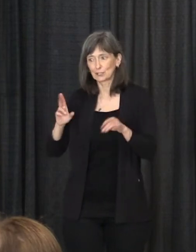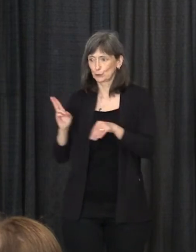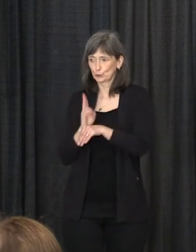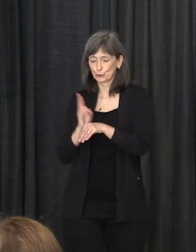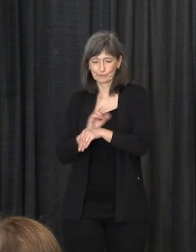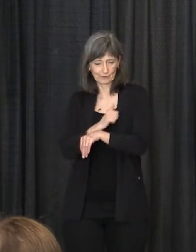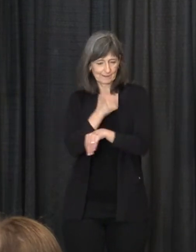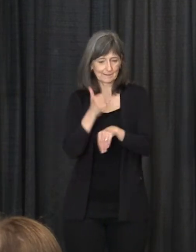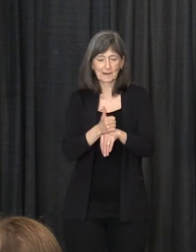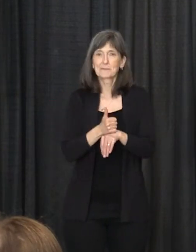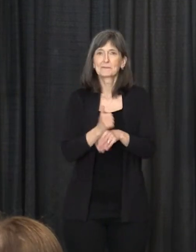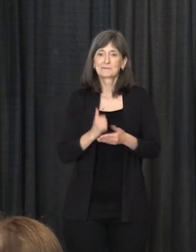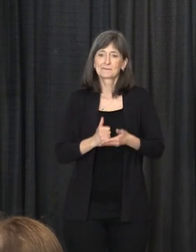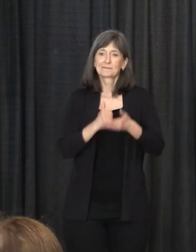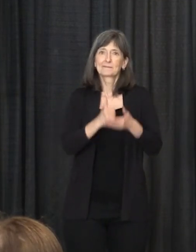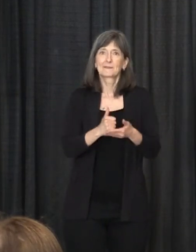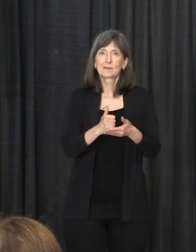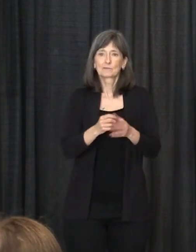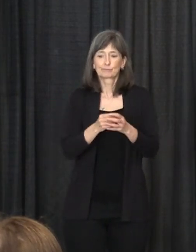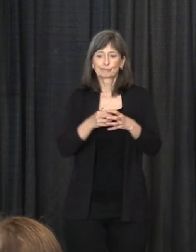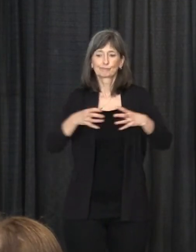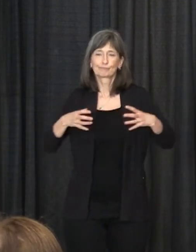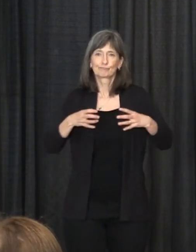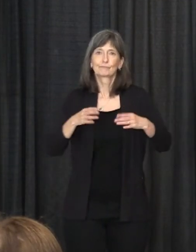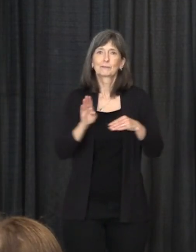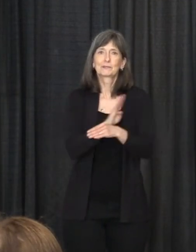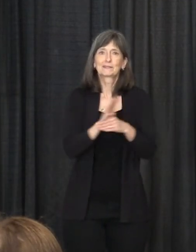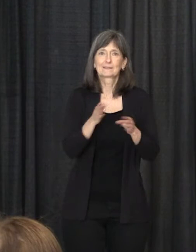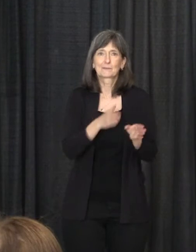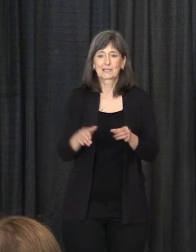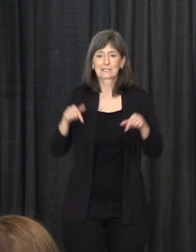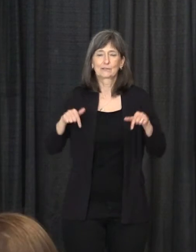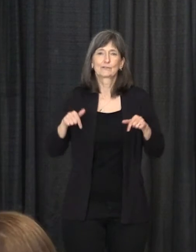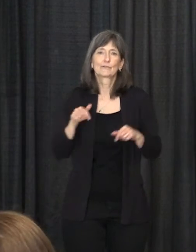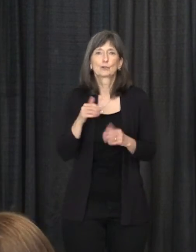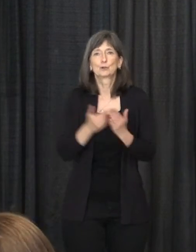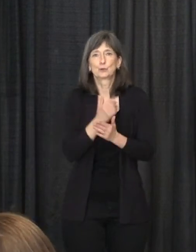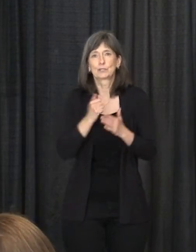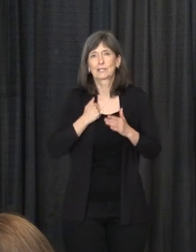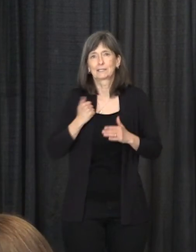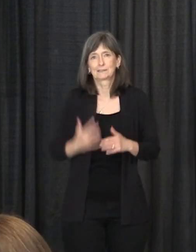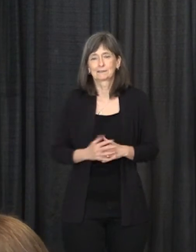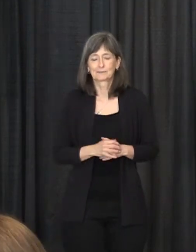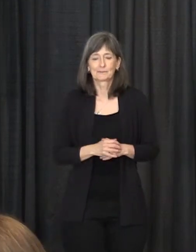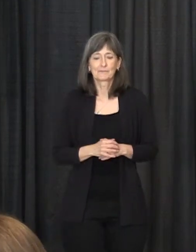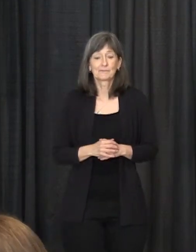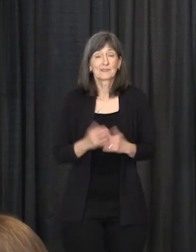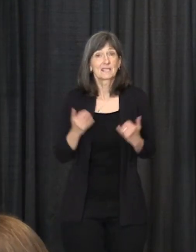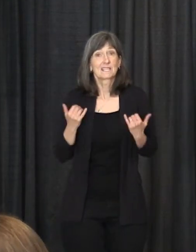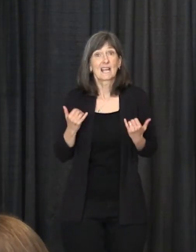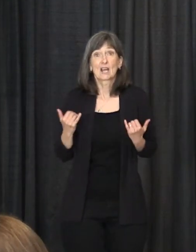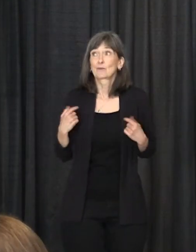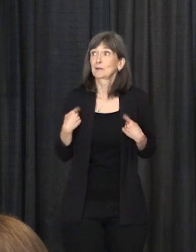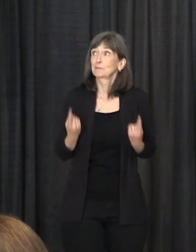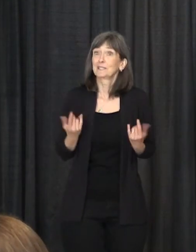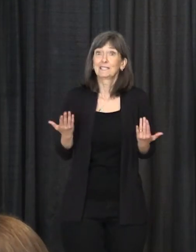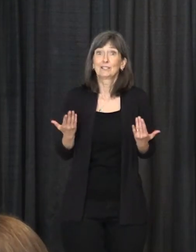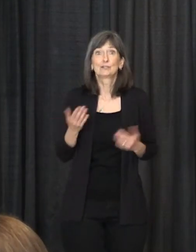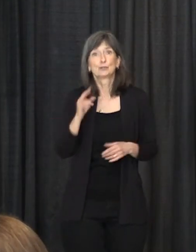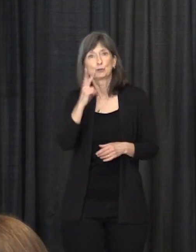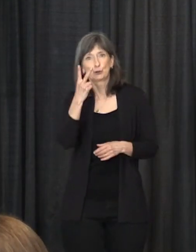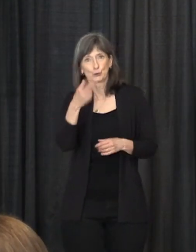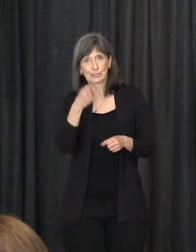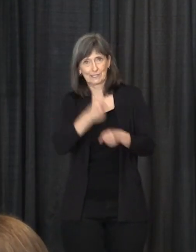make sure that we develop the social enterprise. And I have now been here in the province for 2